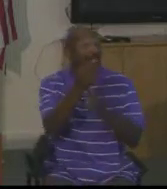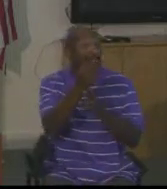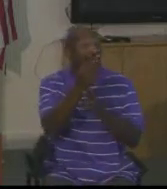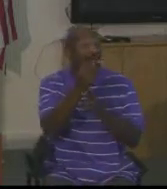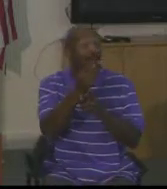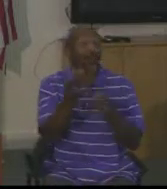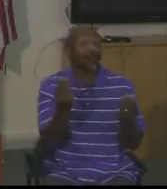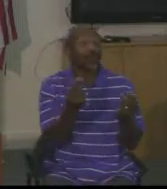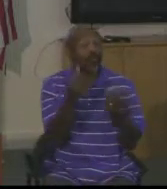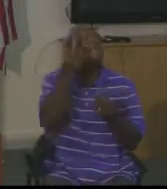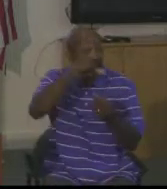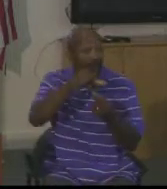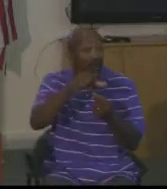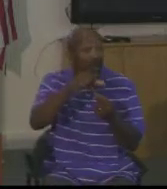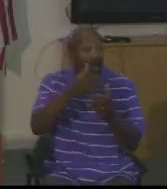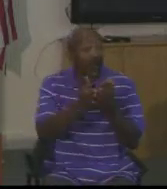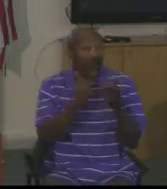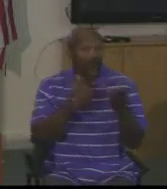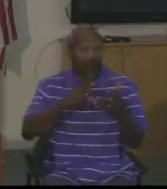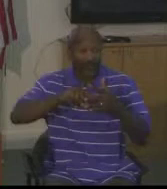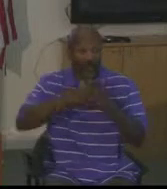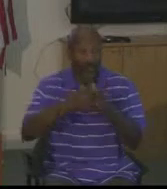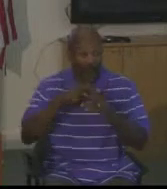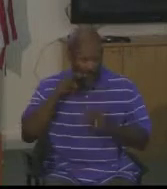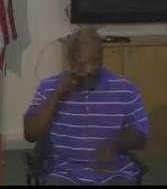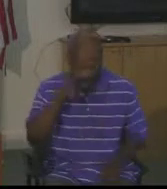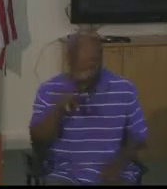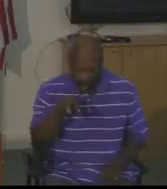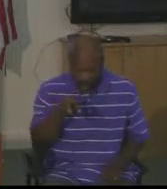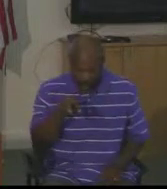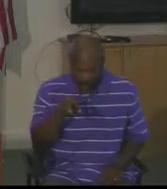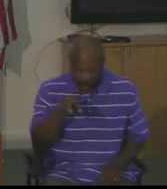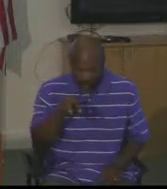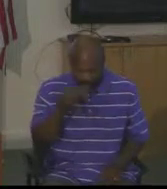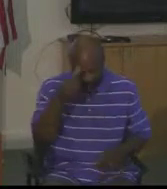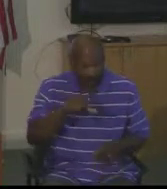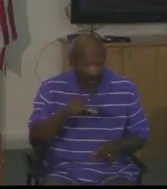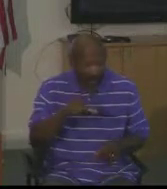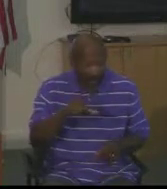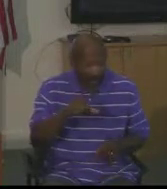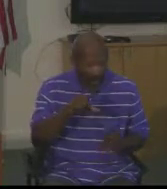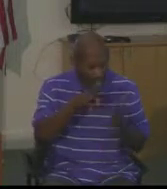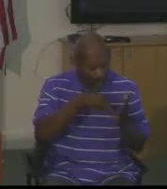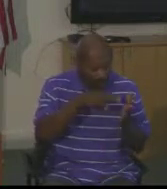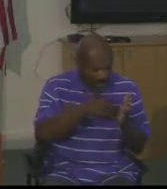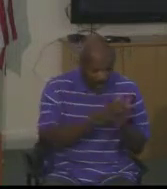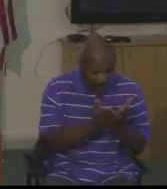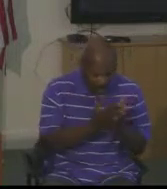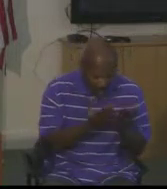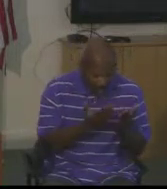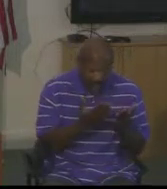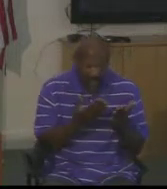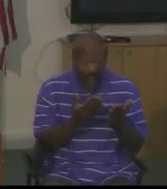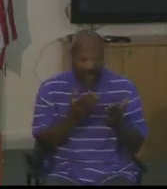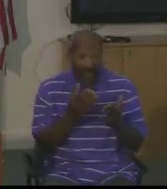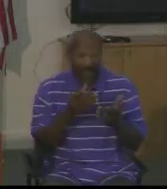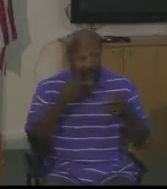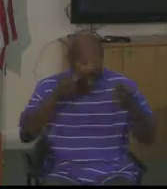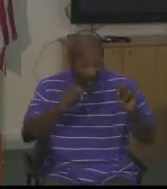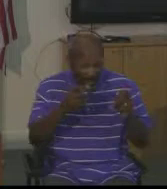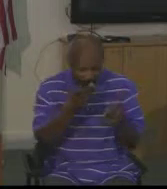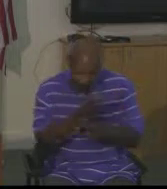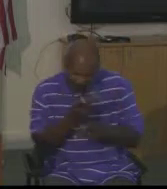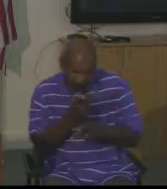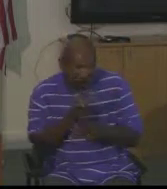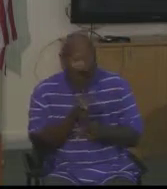Thursday, what did we do? Before we did anything, we looked, we read through the book, we tried to